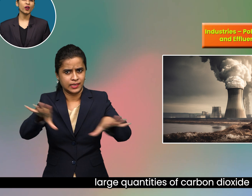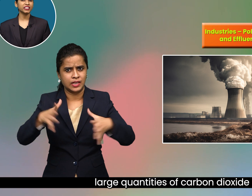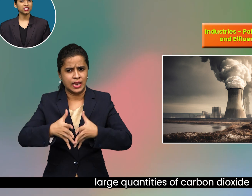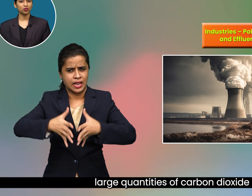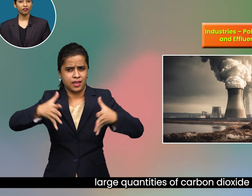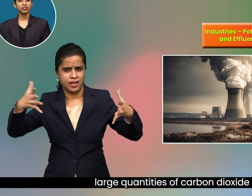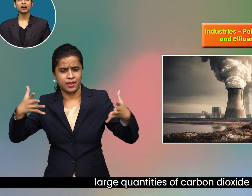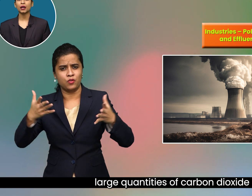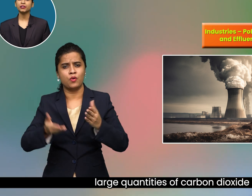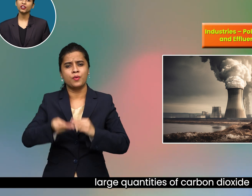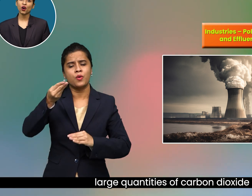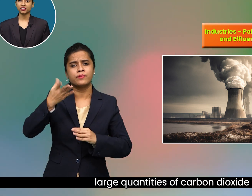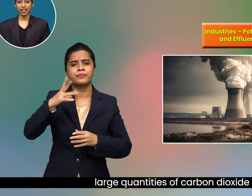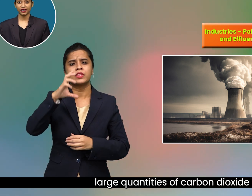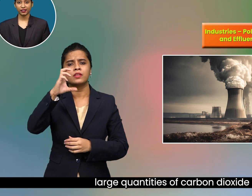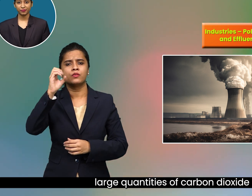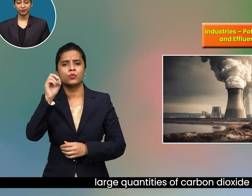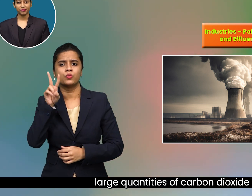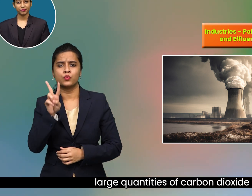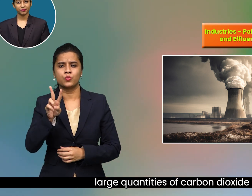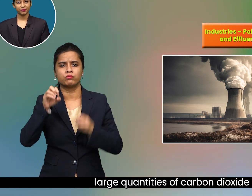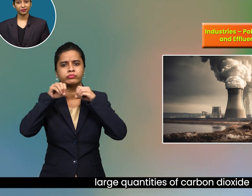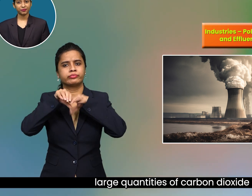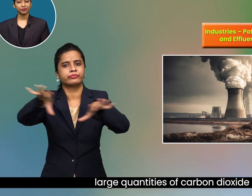large quantities of carbon dioxide